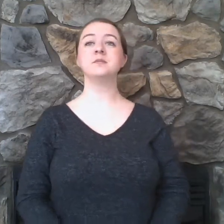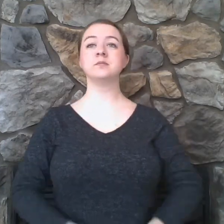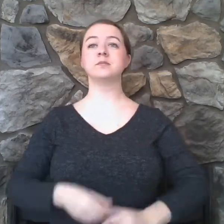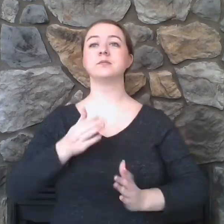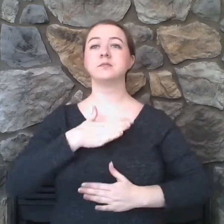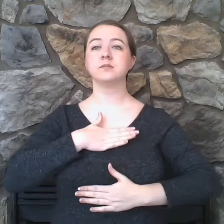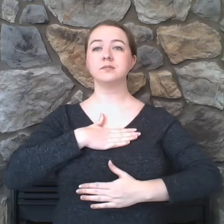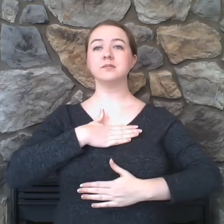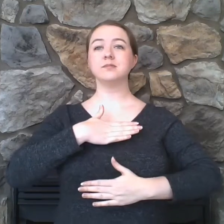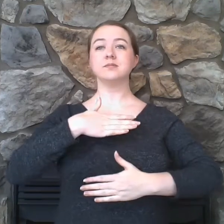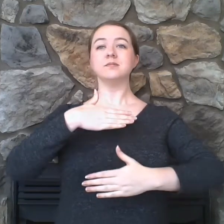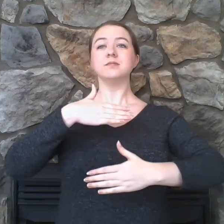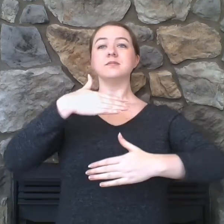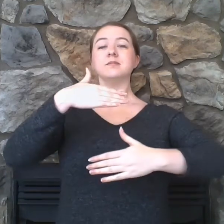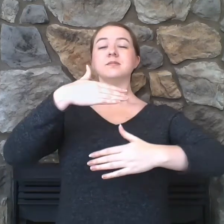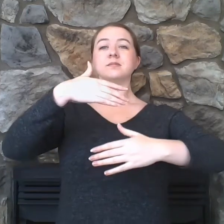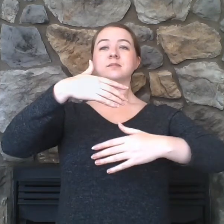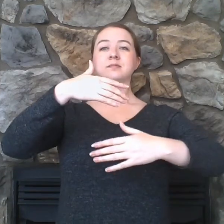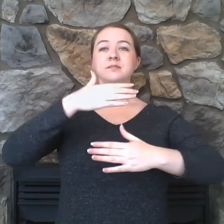Zoe breathed deeply.